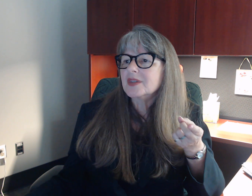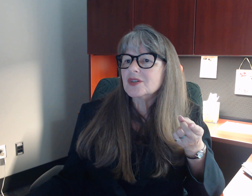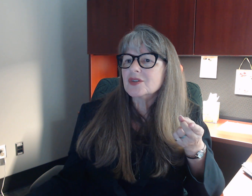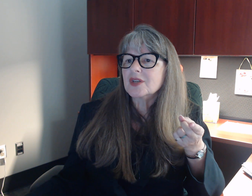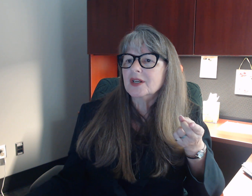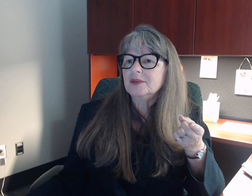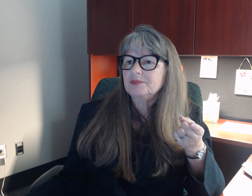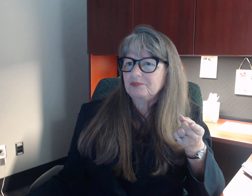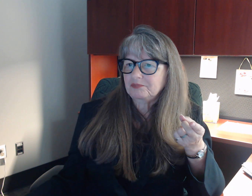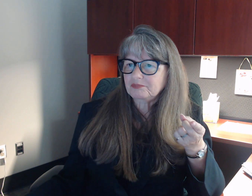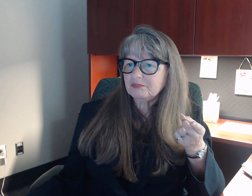is,